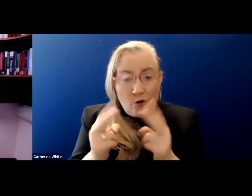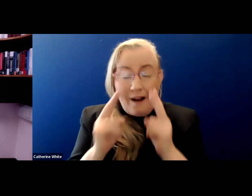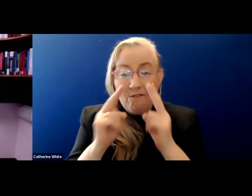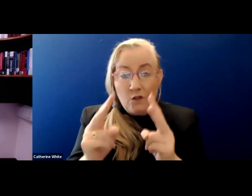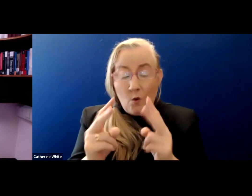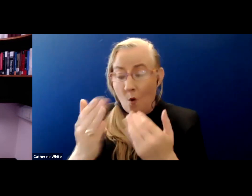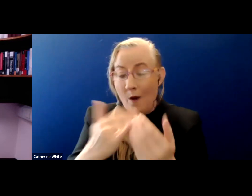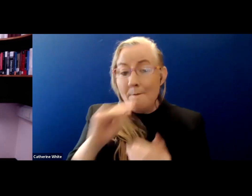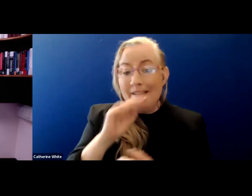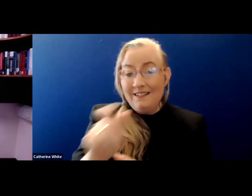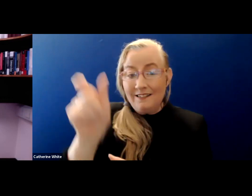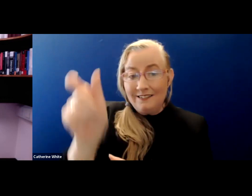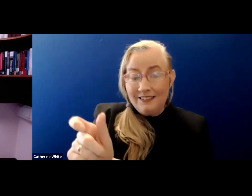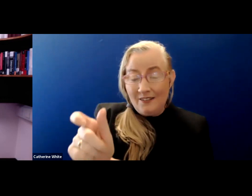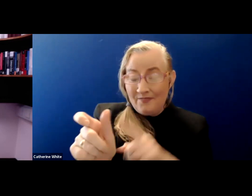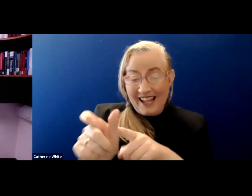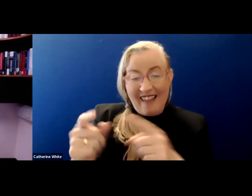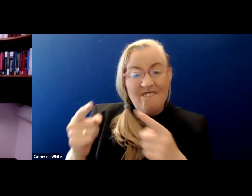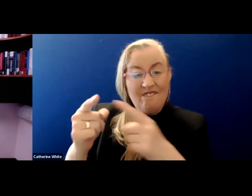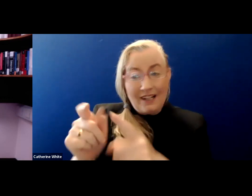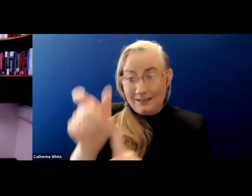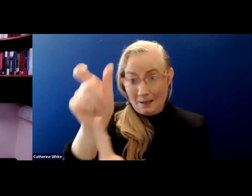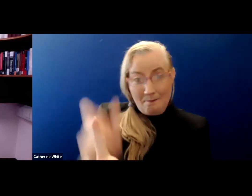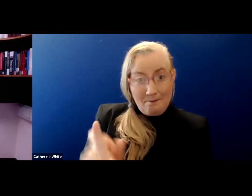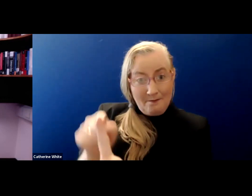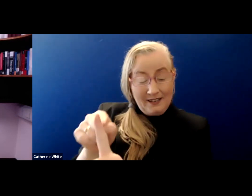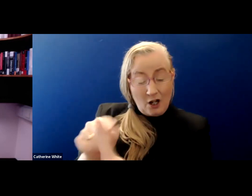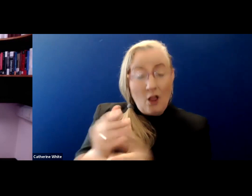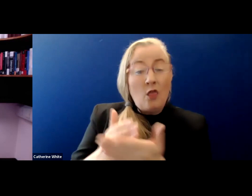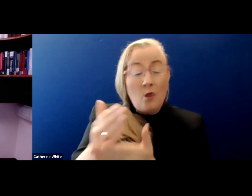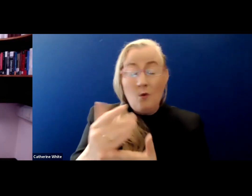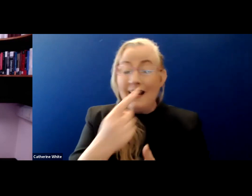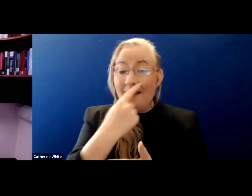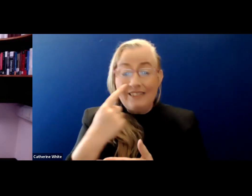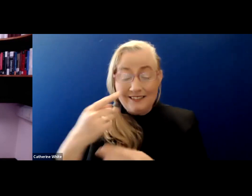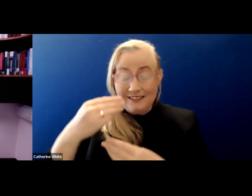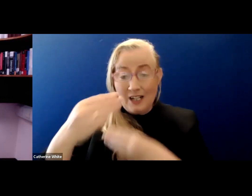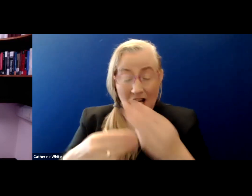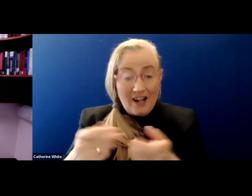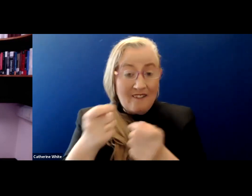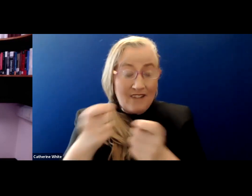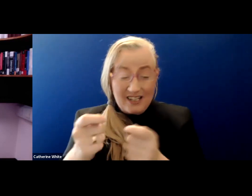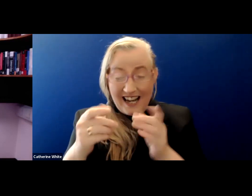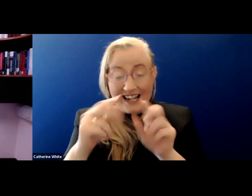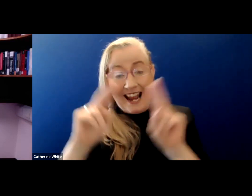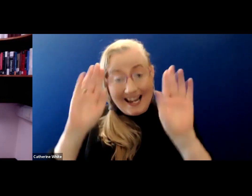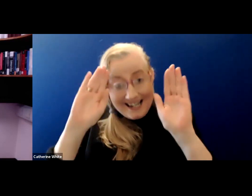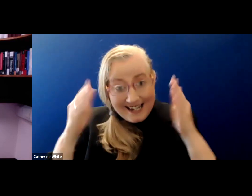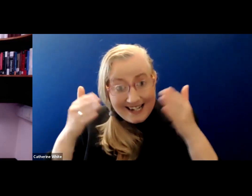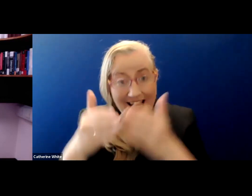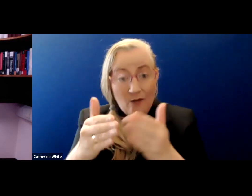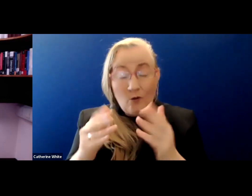even intervene to amend the rules of procedure and evidence to facilitate such a narrow construction, which